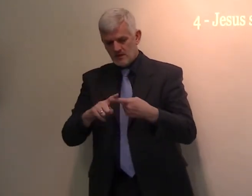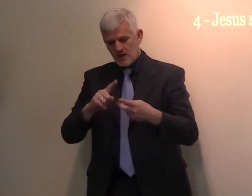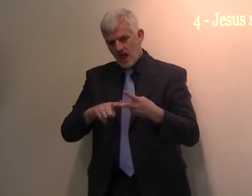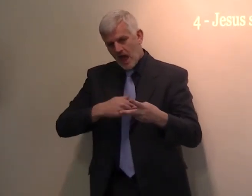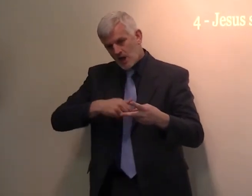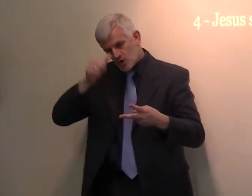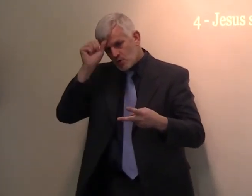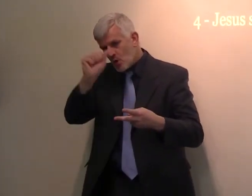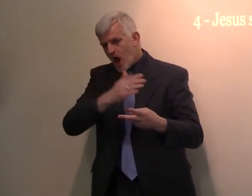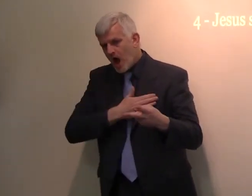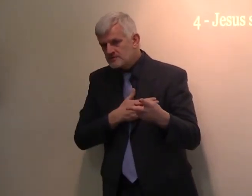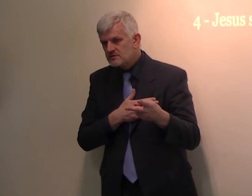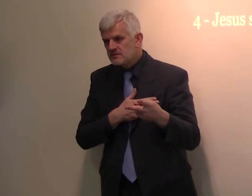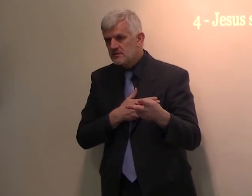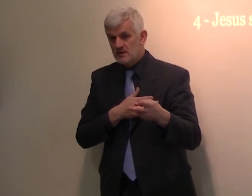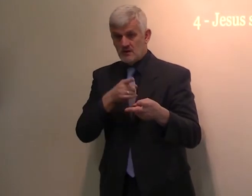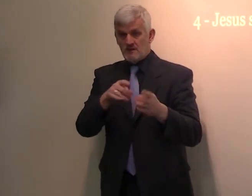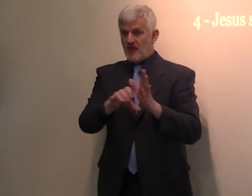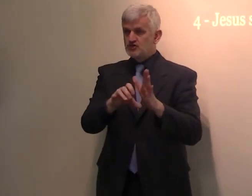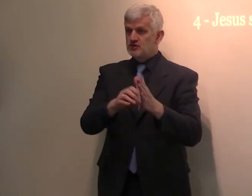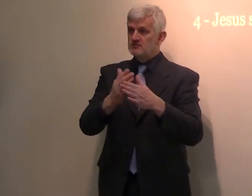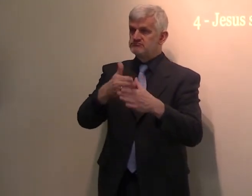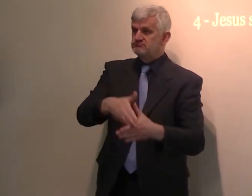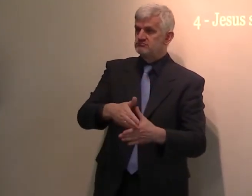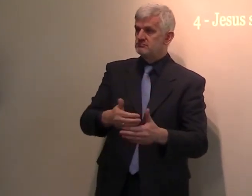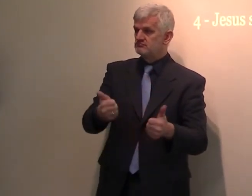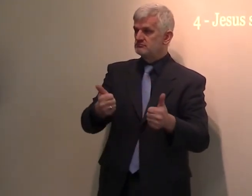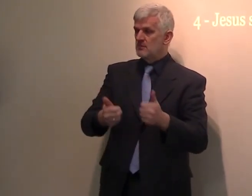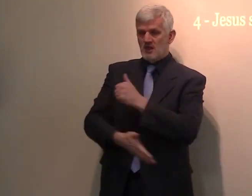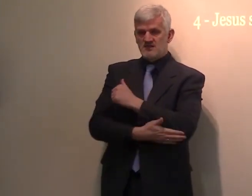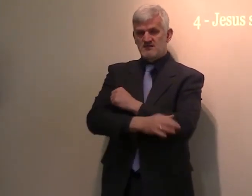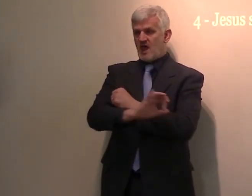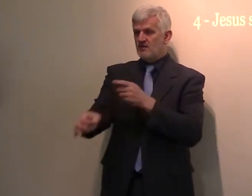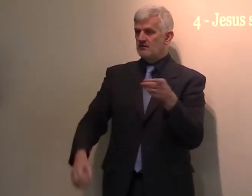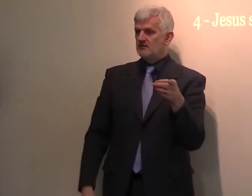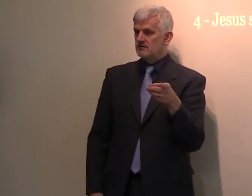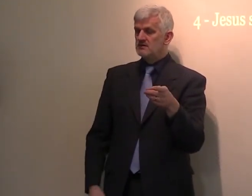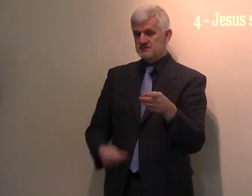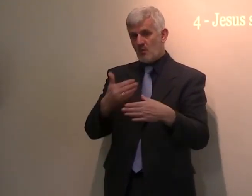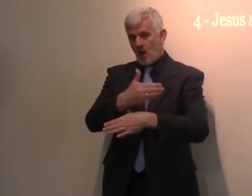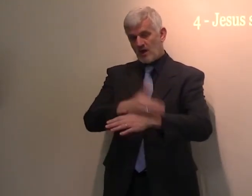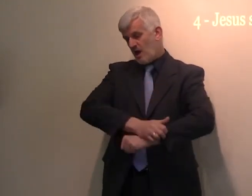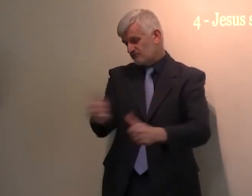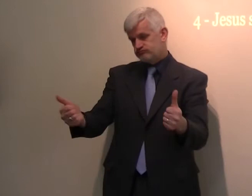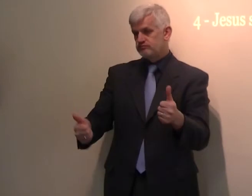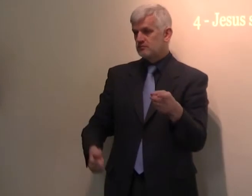was not idle. The people in the Church of Sardis were hard workers. They were working very hard. They were not